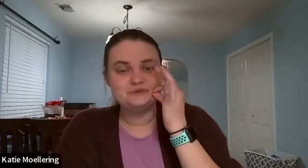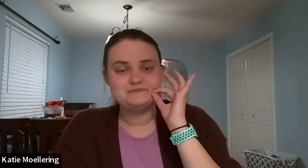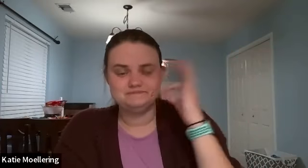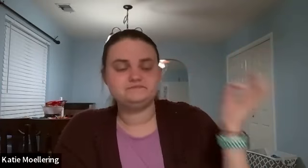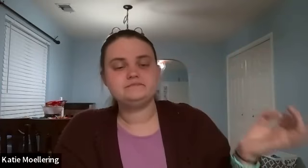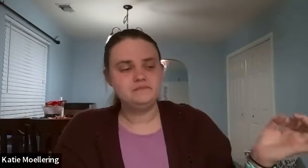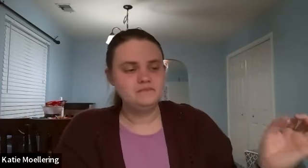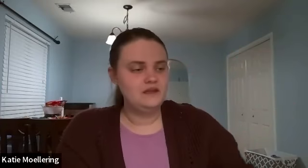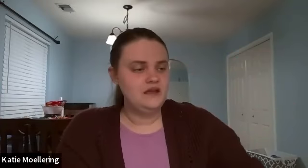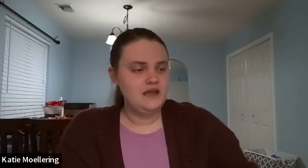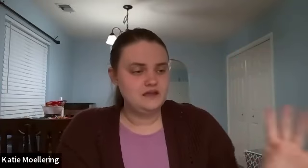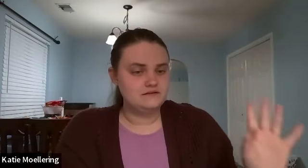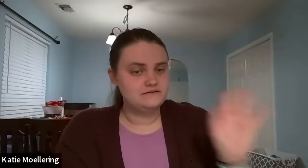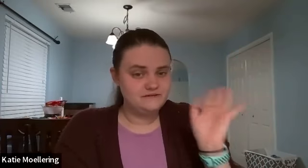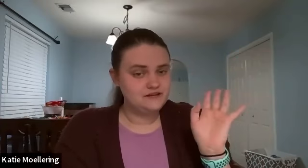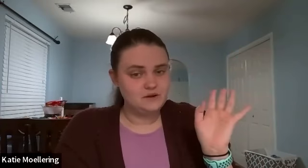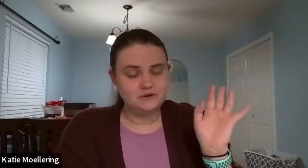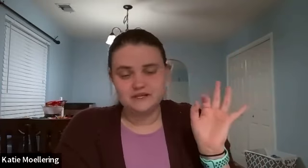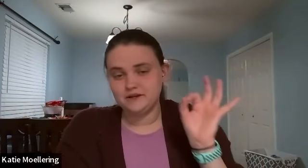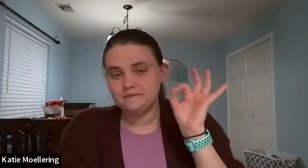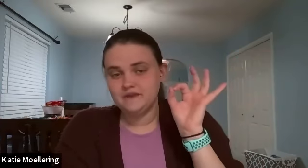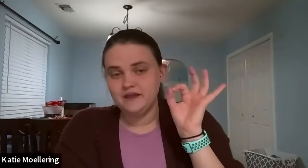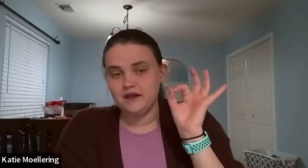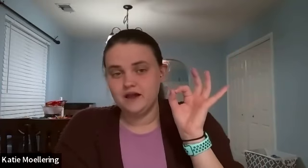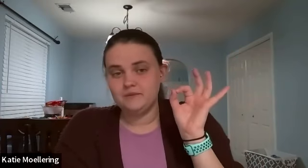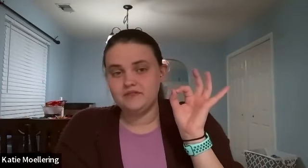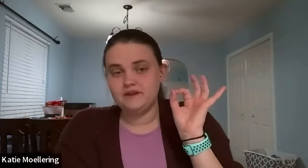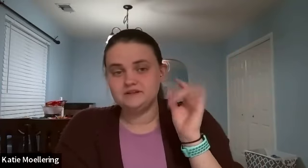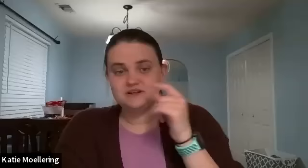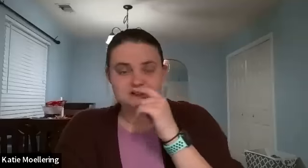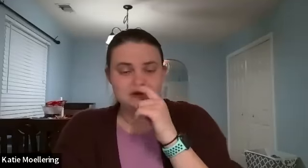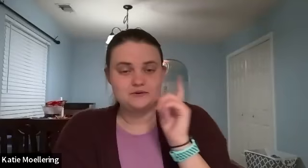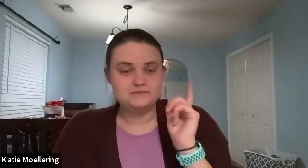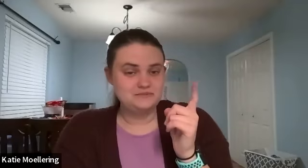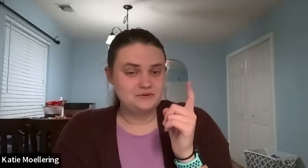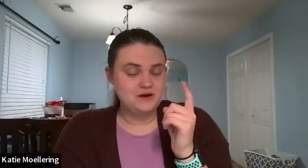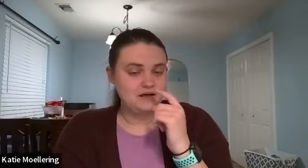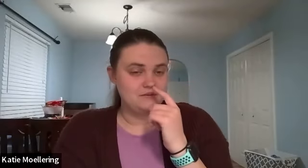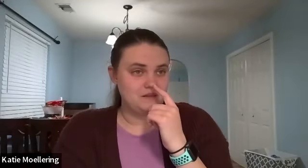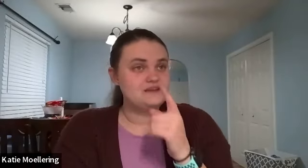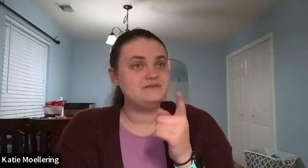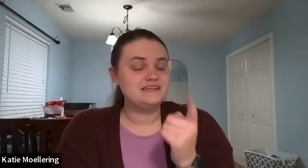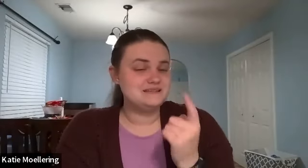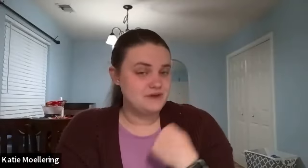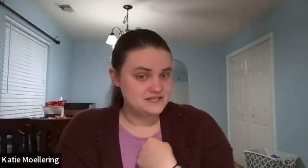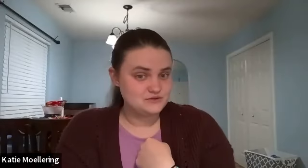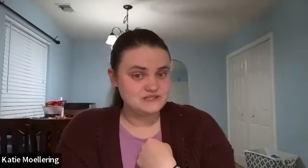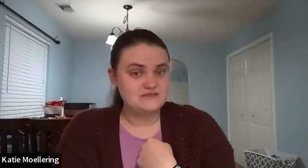Fruit. And fun fact while we're here, there is also people, a lot of kids at my school sign this